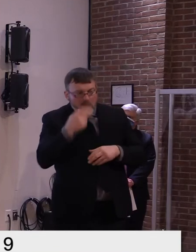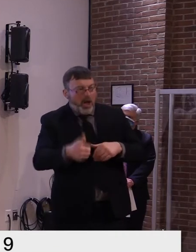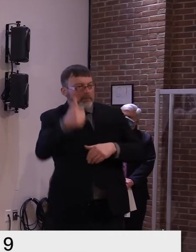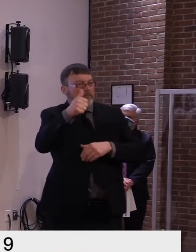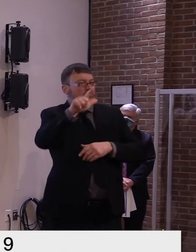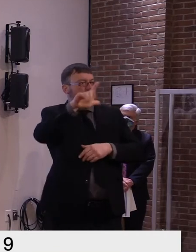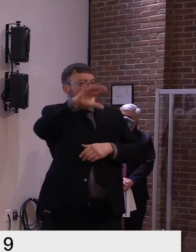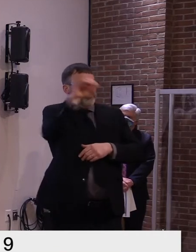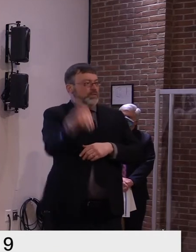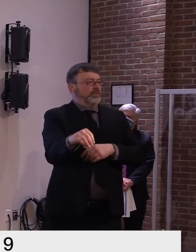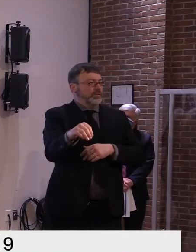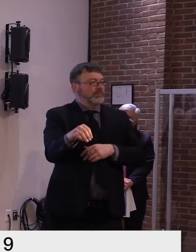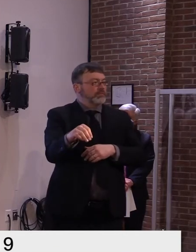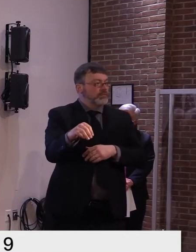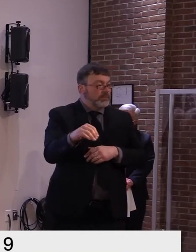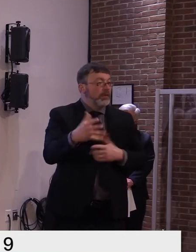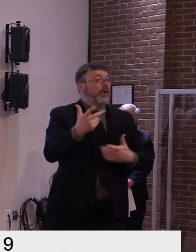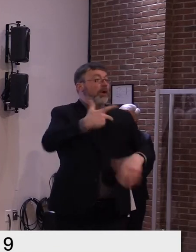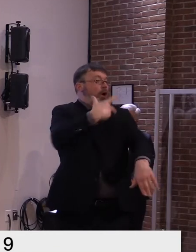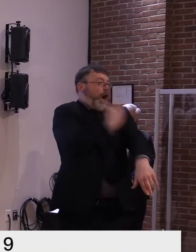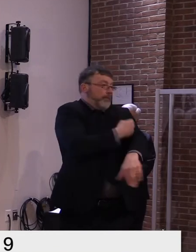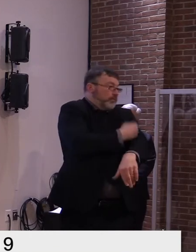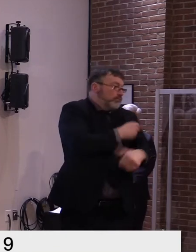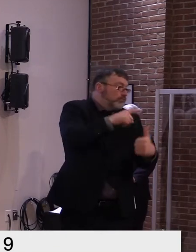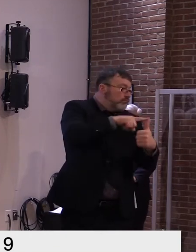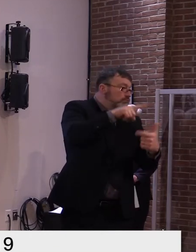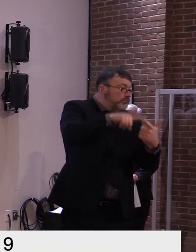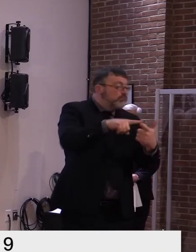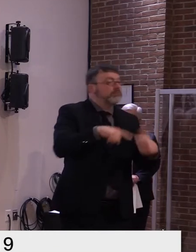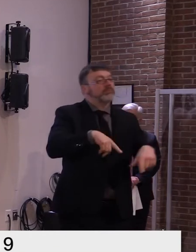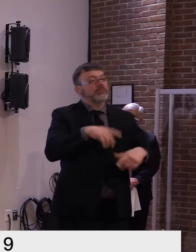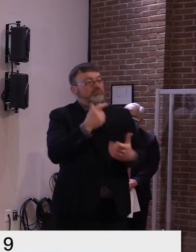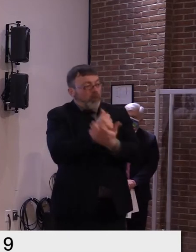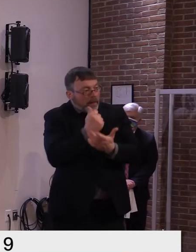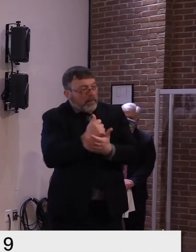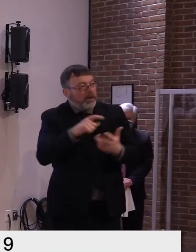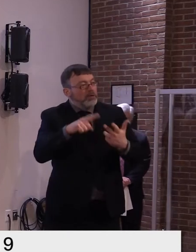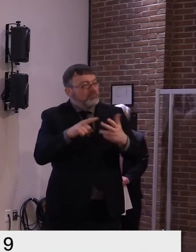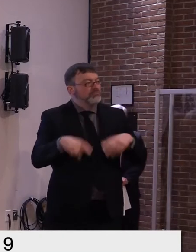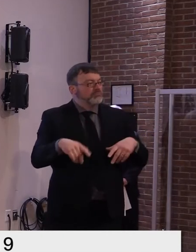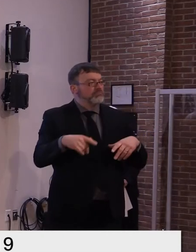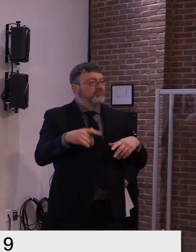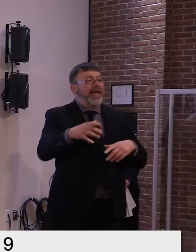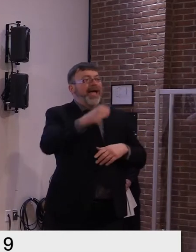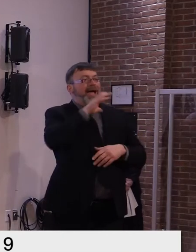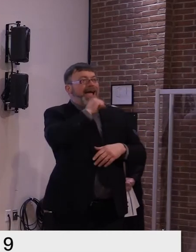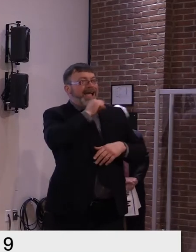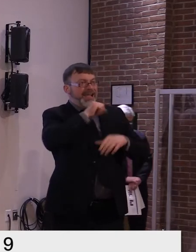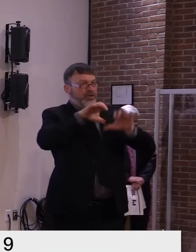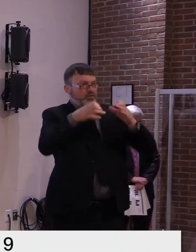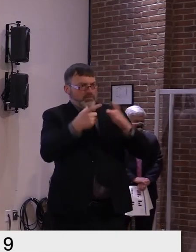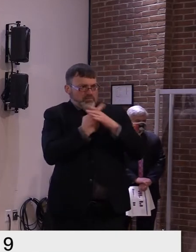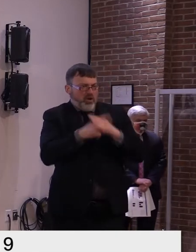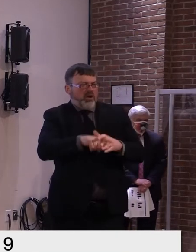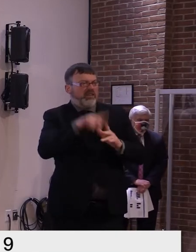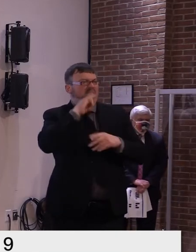strategy like we are using with the highest risk by age through community immunization sites.